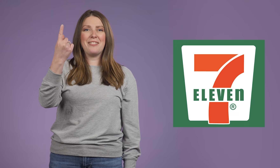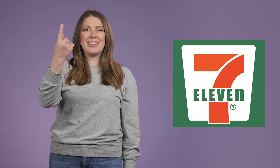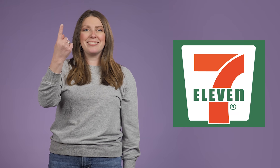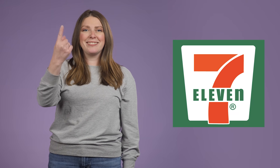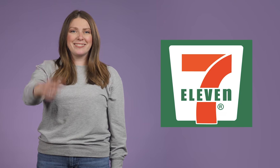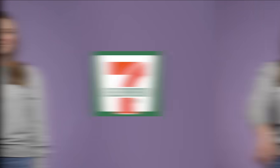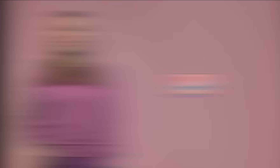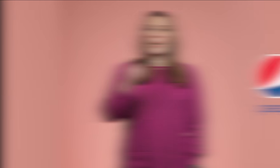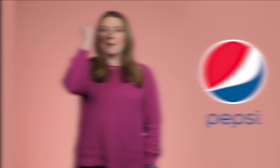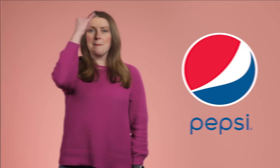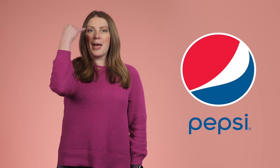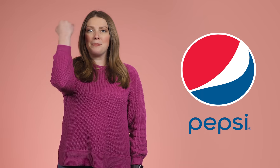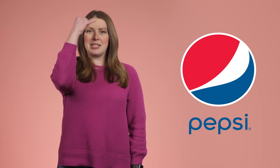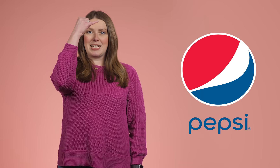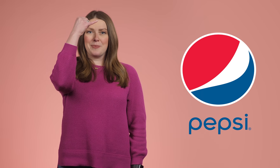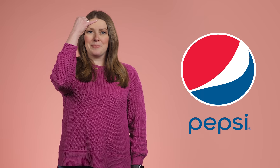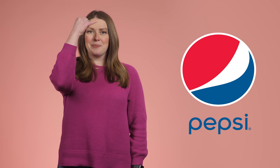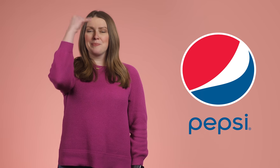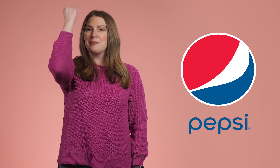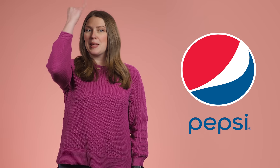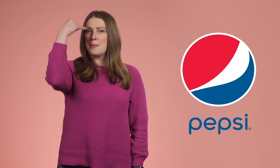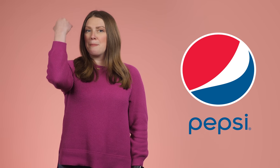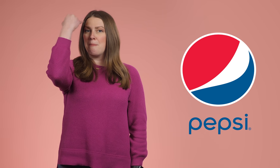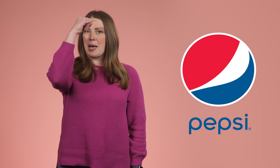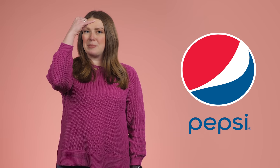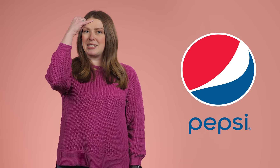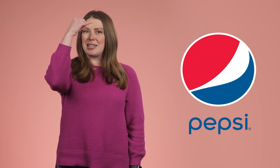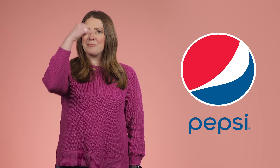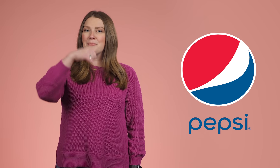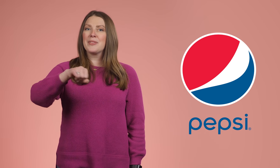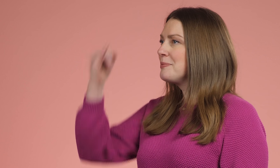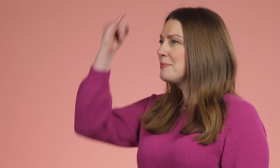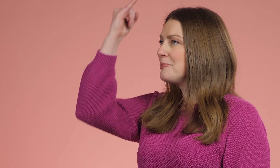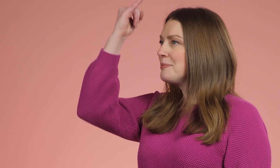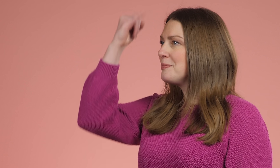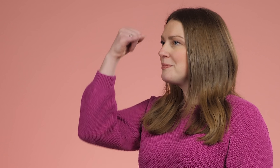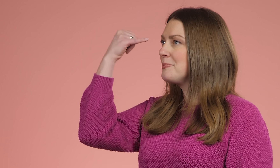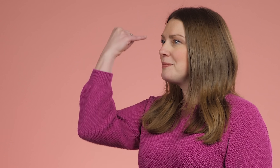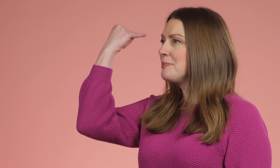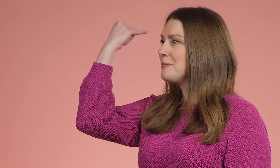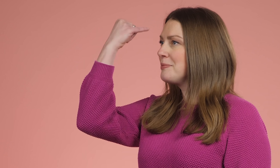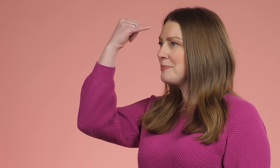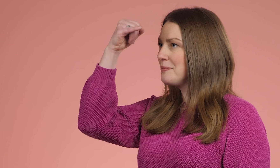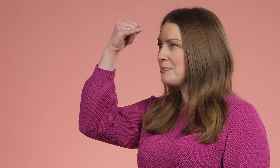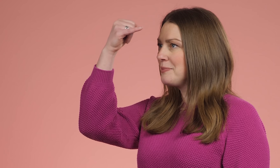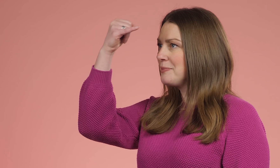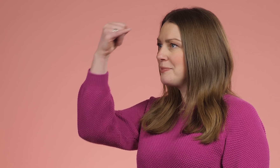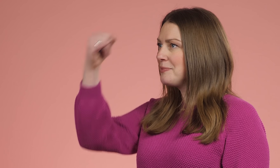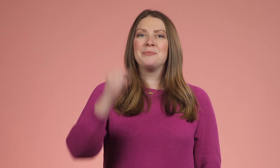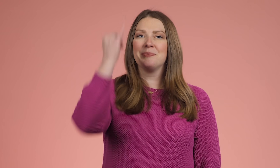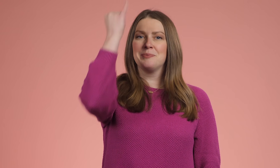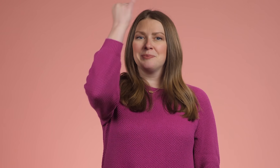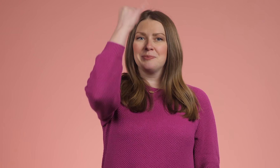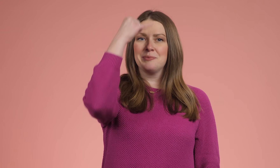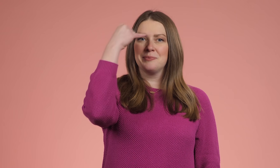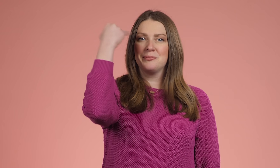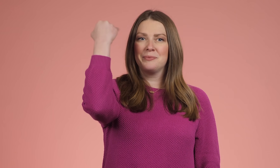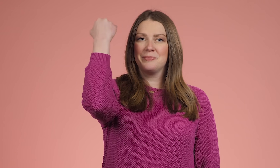7-Eleven. Pepsi. Pepsi. You have a finger making a cross across